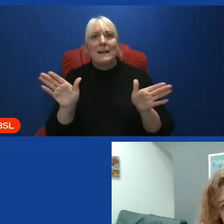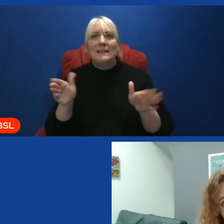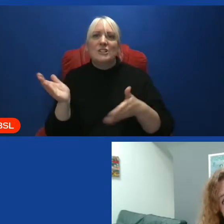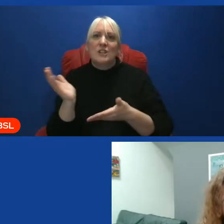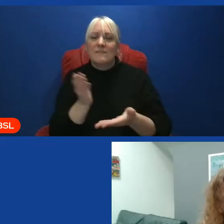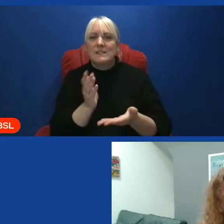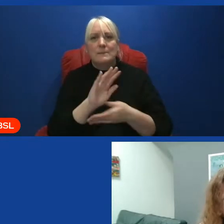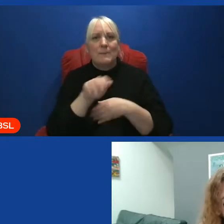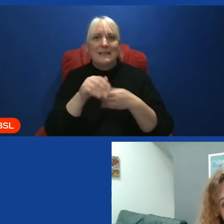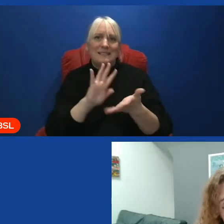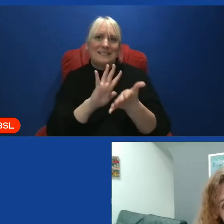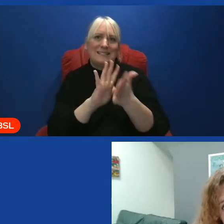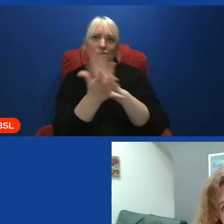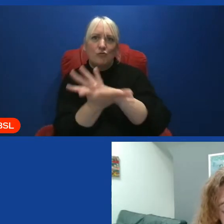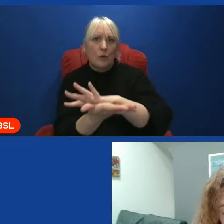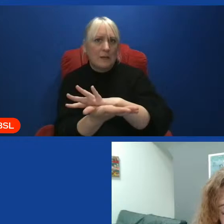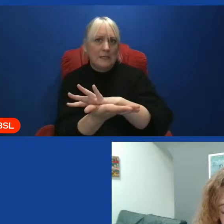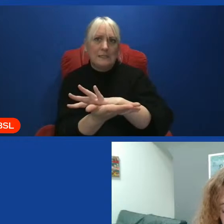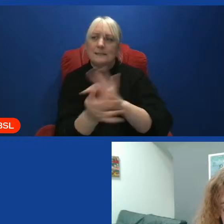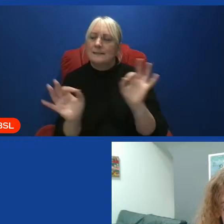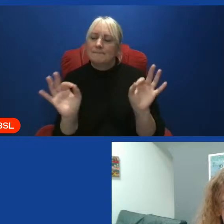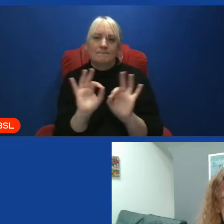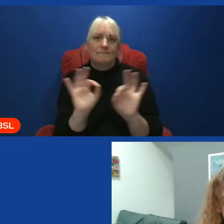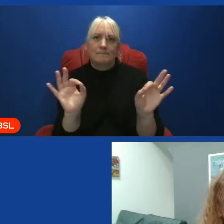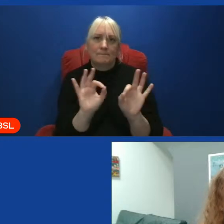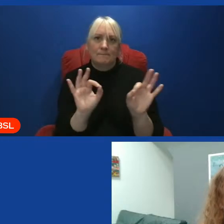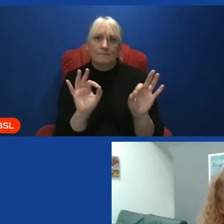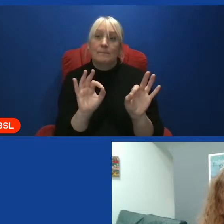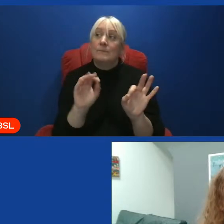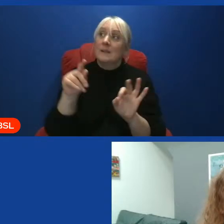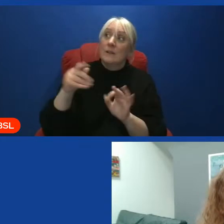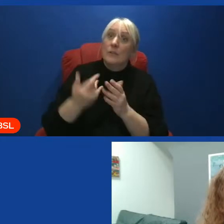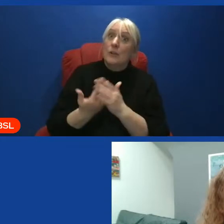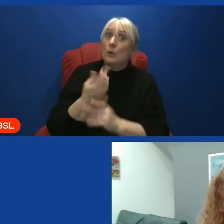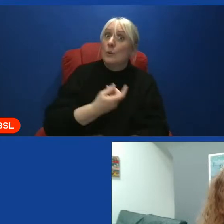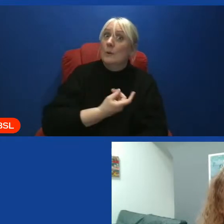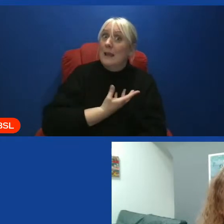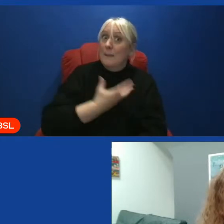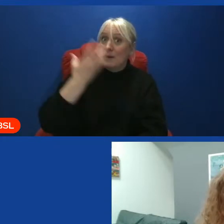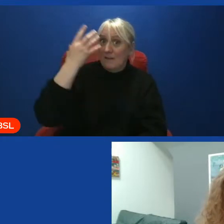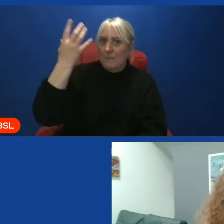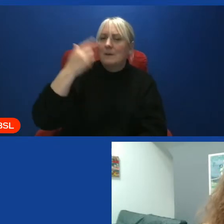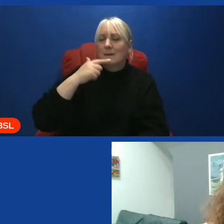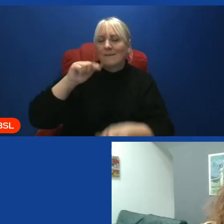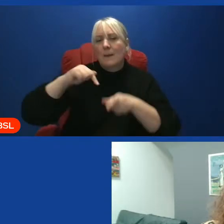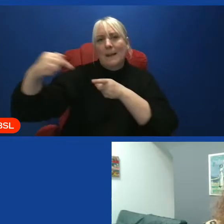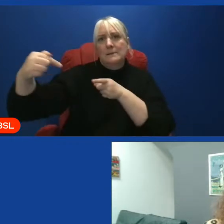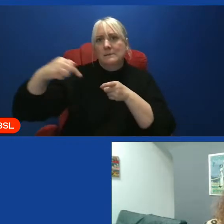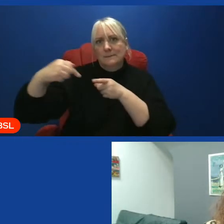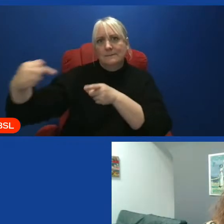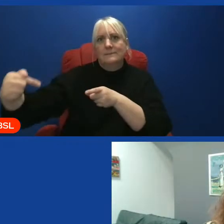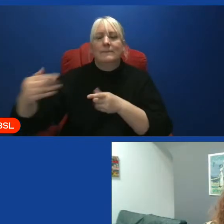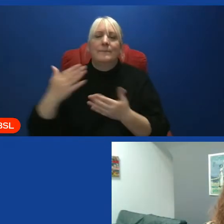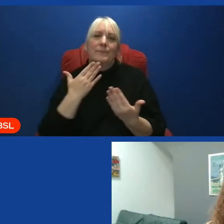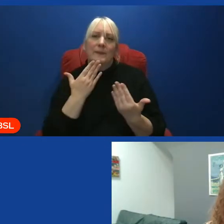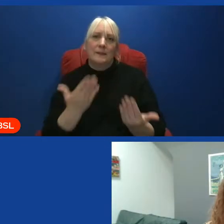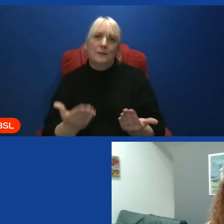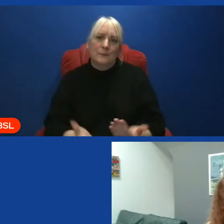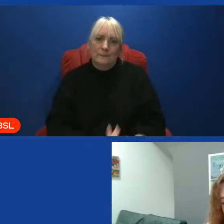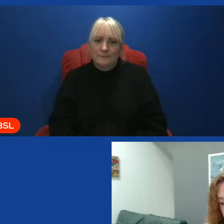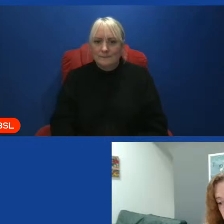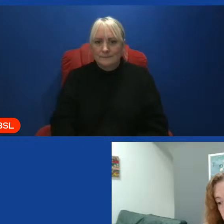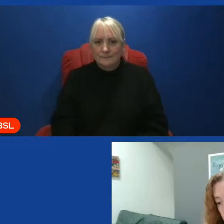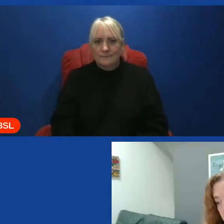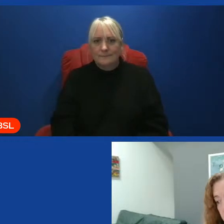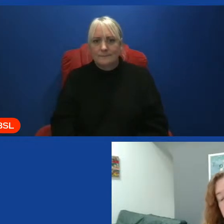And if that's the agenda for this new Labour government, then they will have a real battle on their hands. Thank you. Okay, brilliant, Fran.